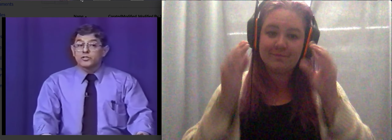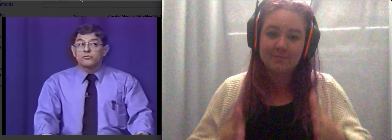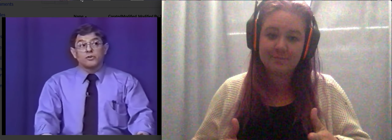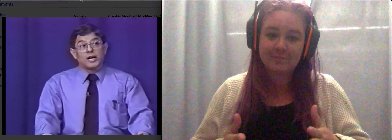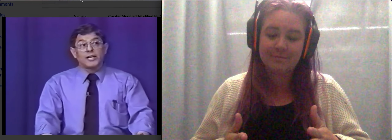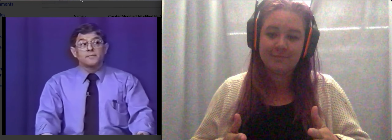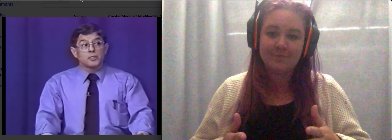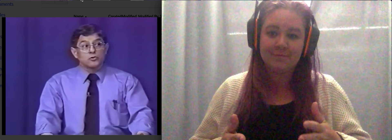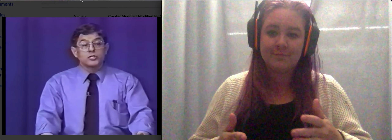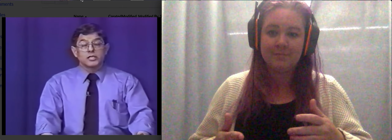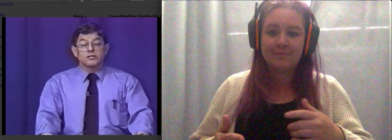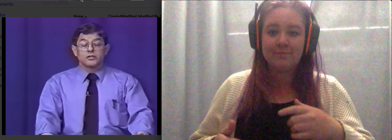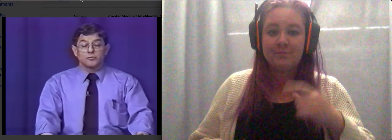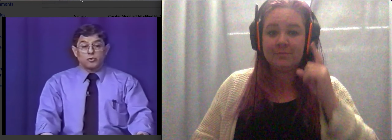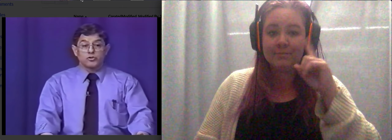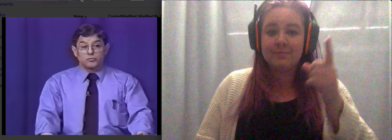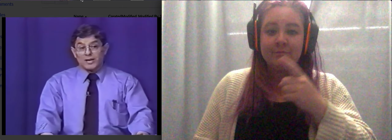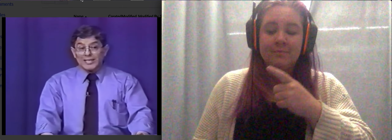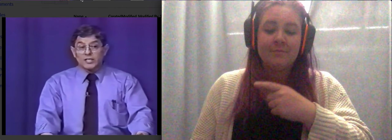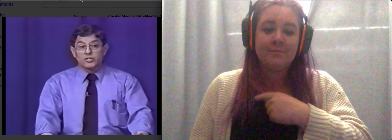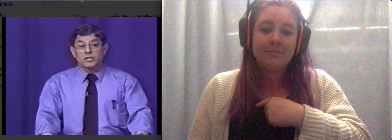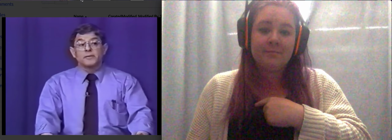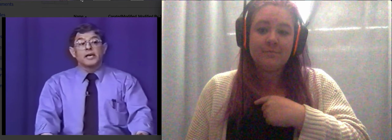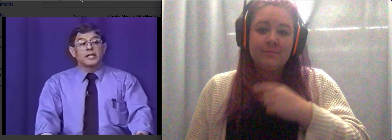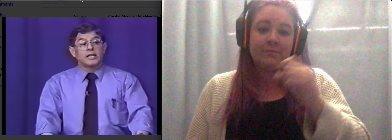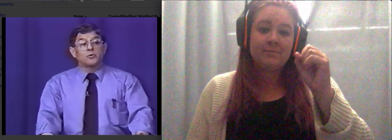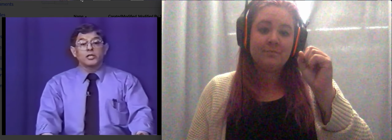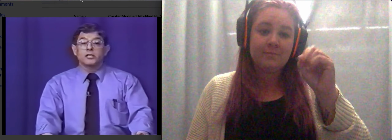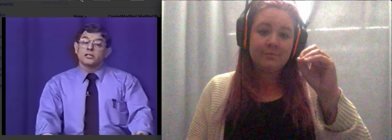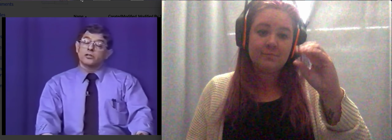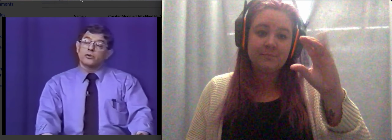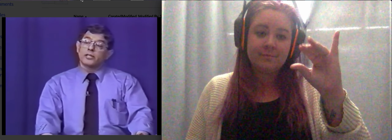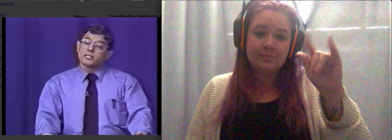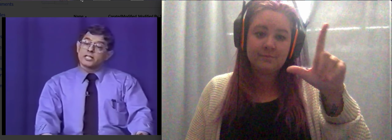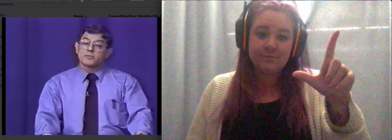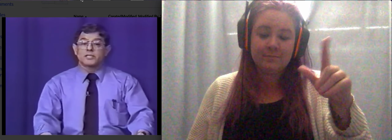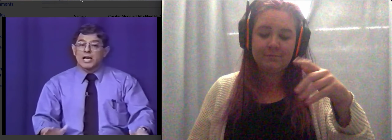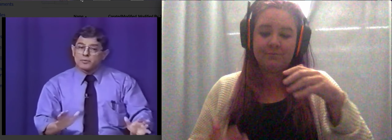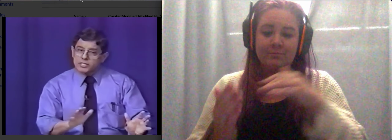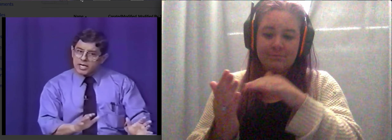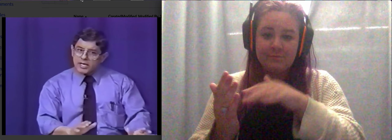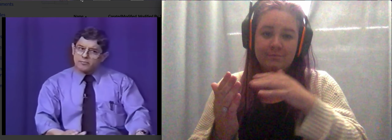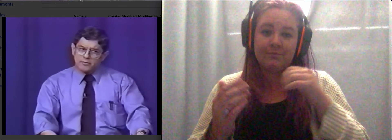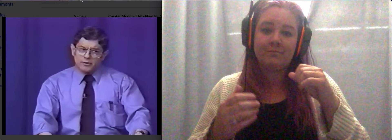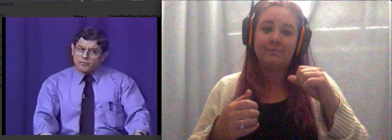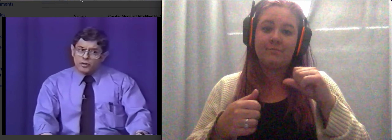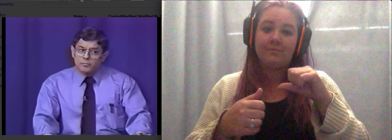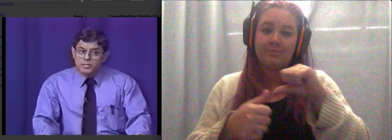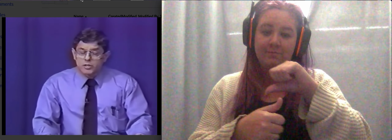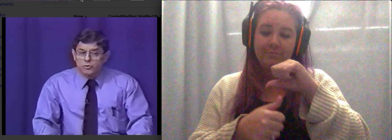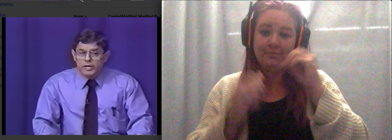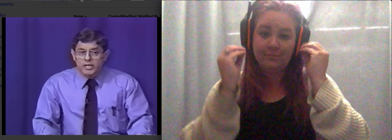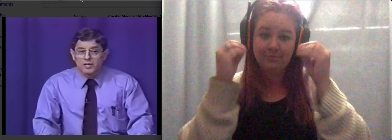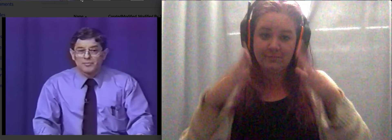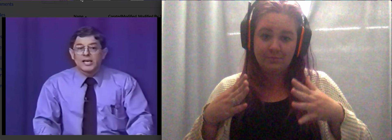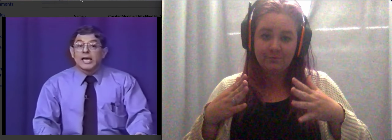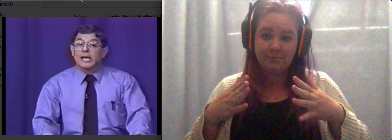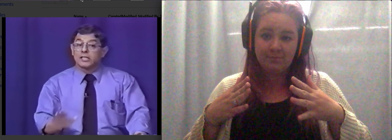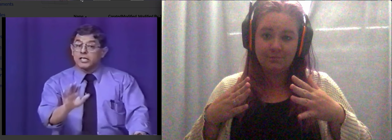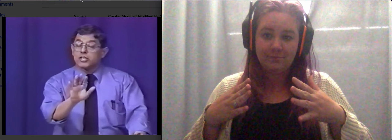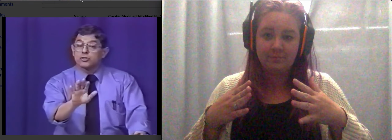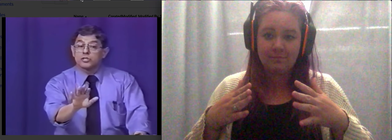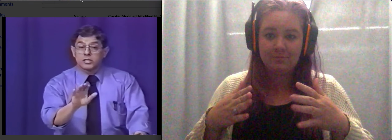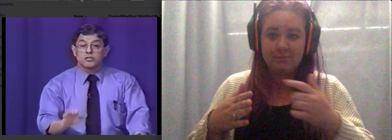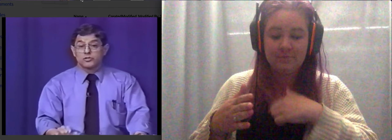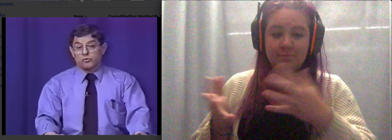find those skills that are important to my teaching. Then I'm going to set some time aside in my very, very busy curriculum and then teach those